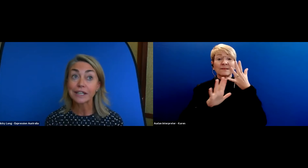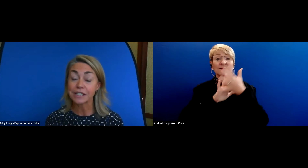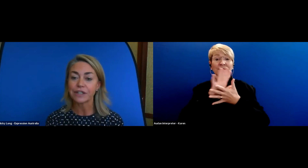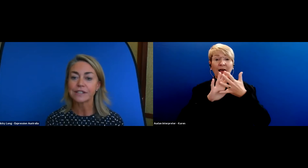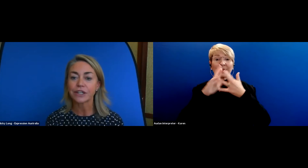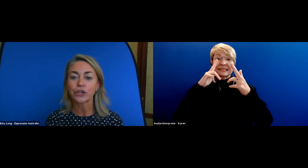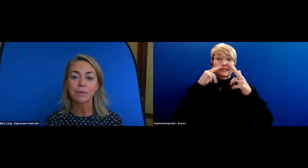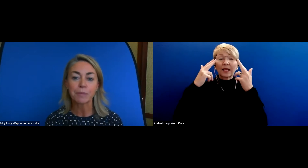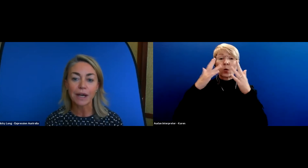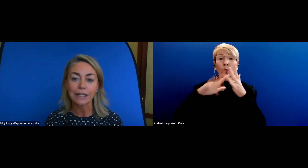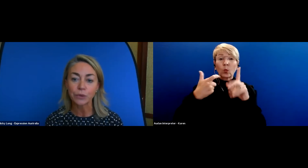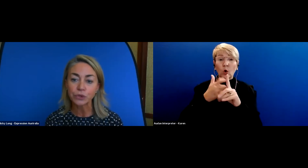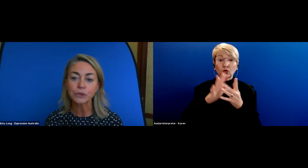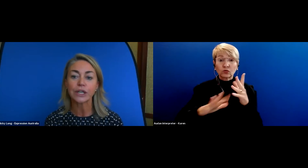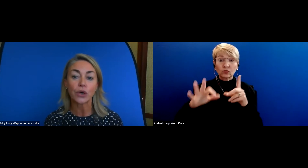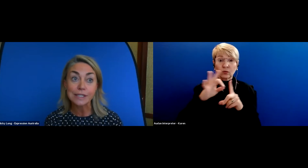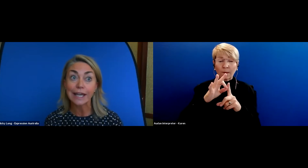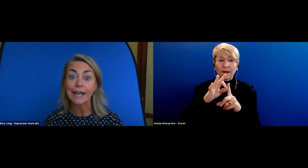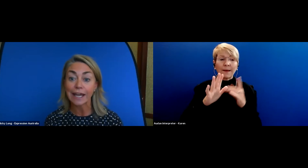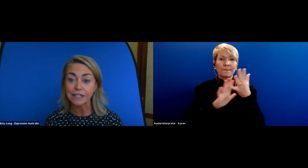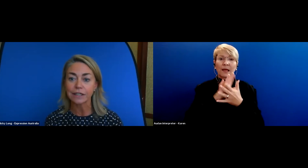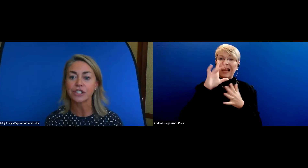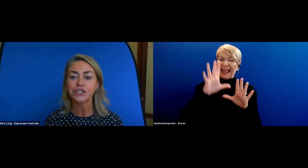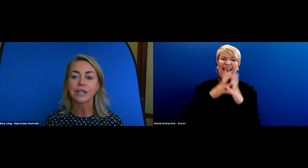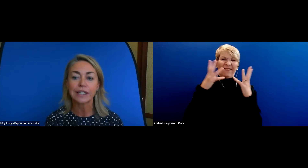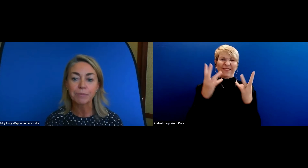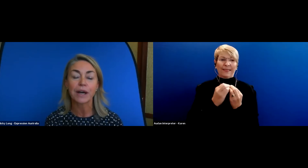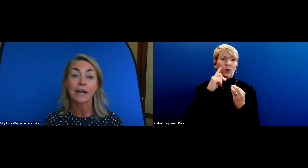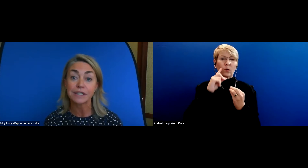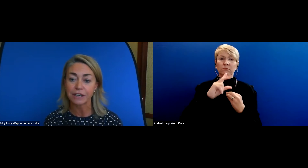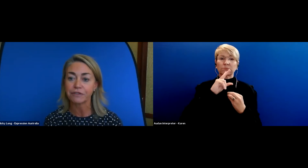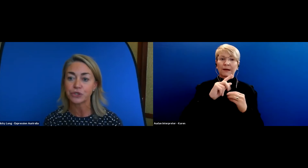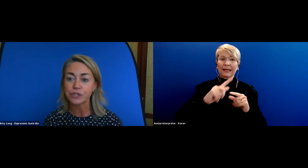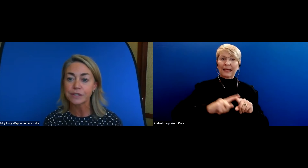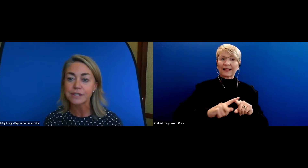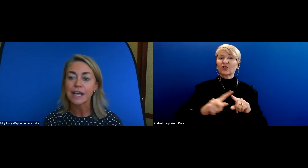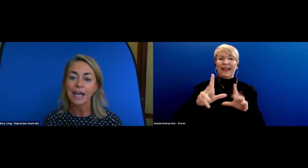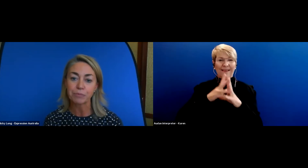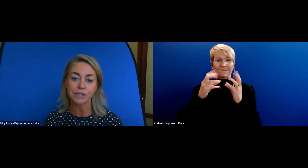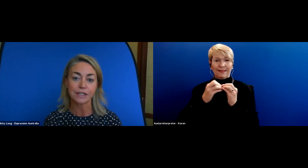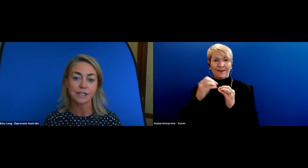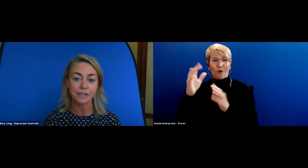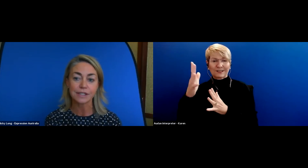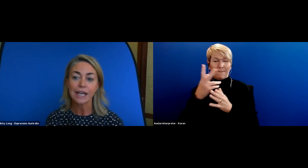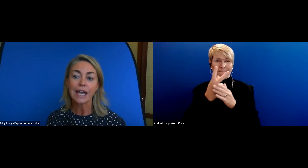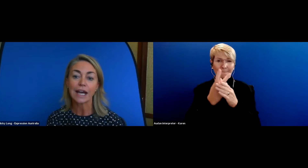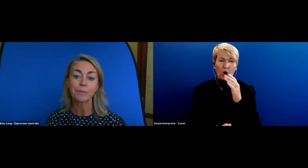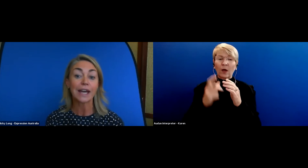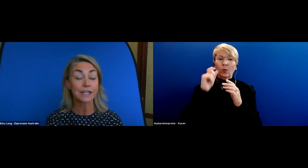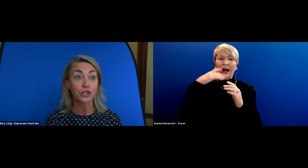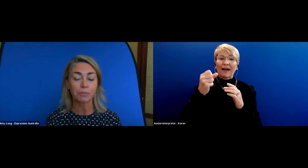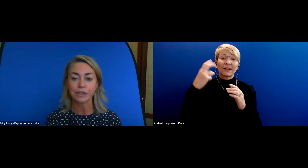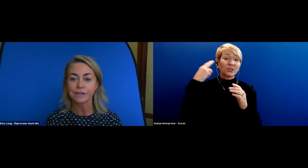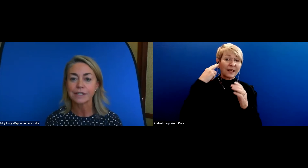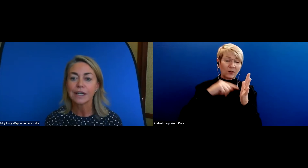All activities are going to be bilingual in Auslan and English, led by deaf tutors and presenters